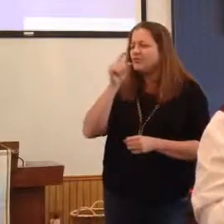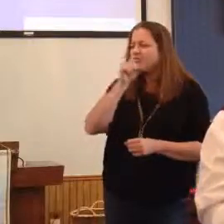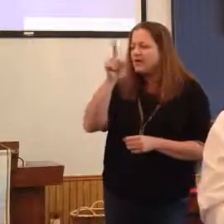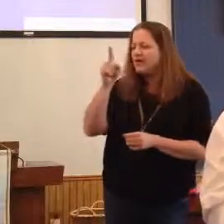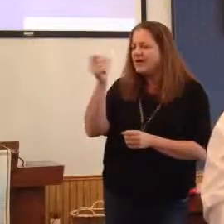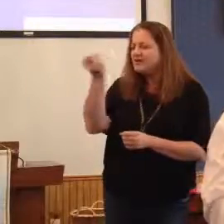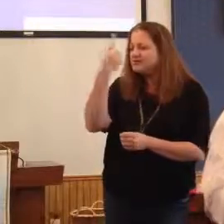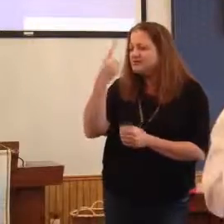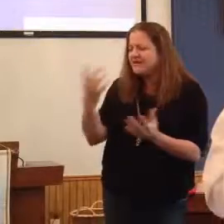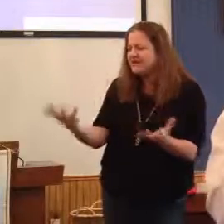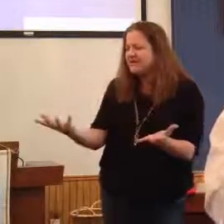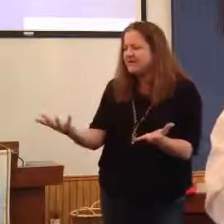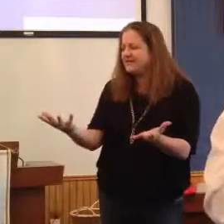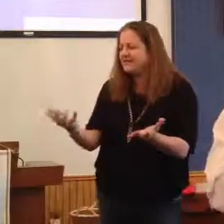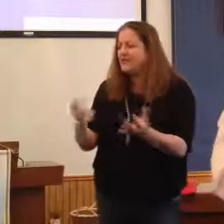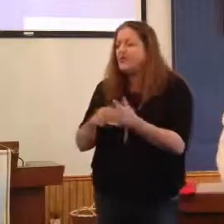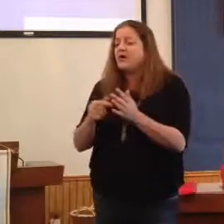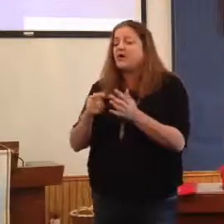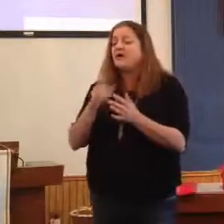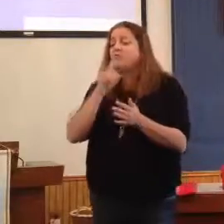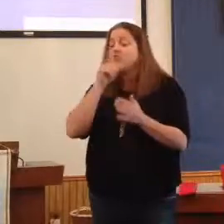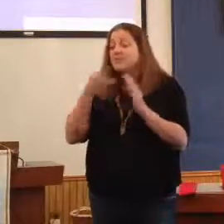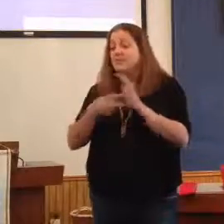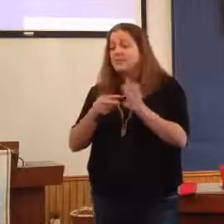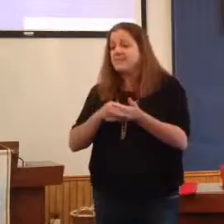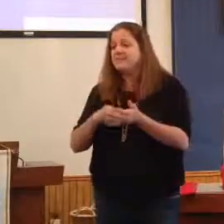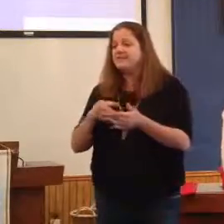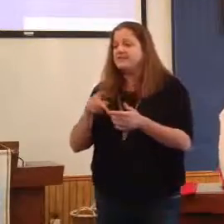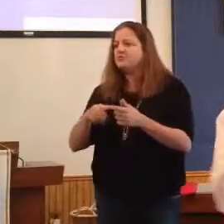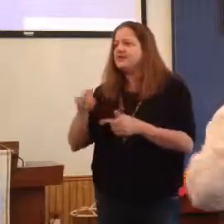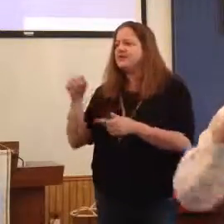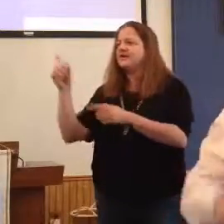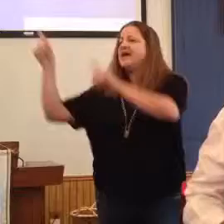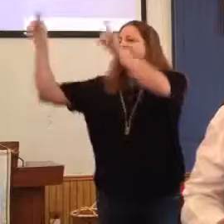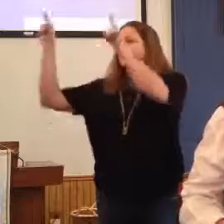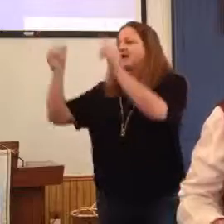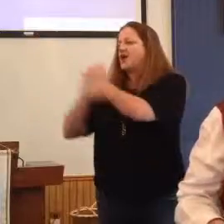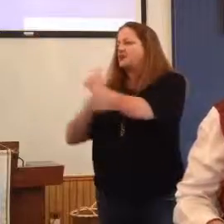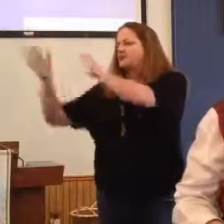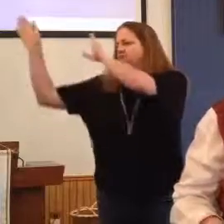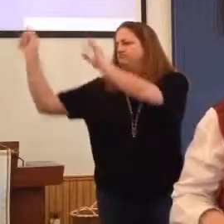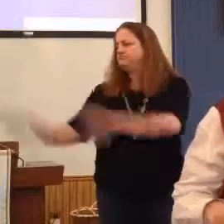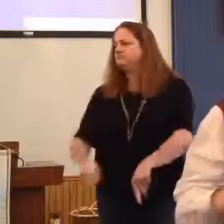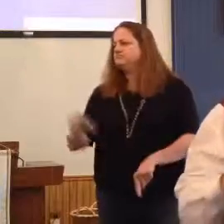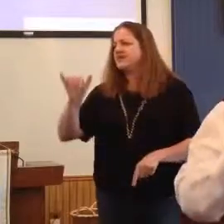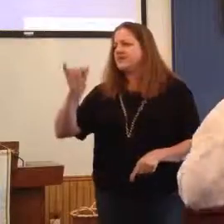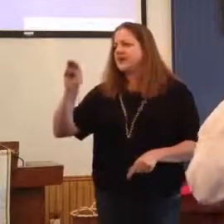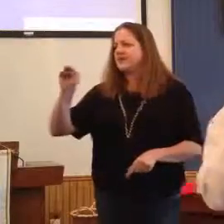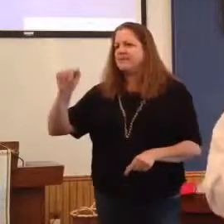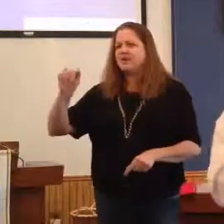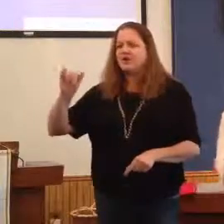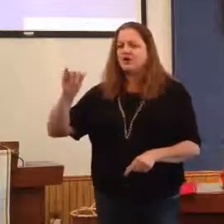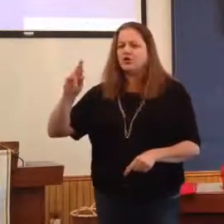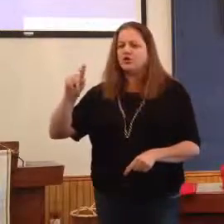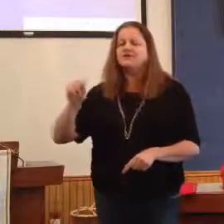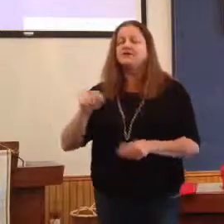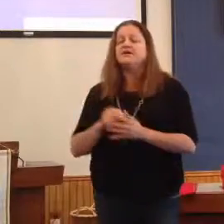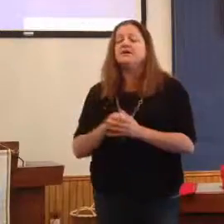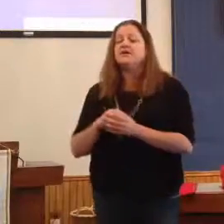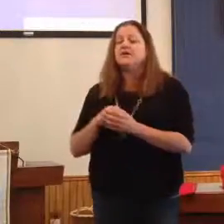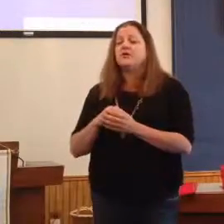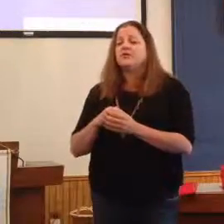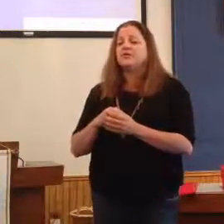understand what it means to be an immigrant if we were born here. We can never